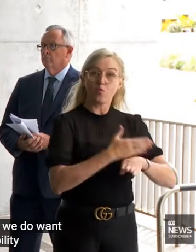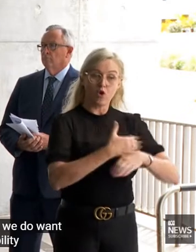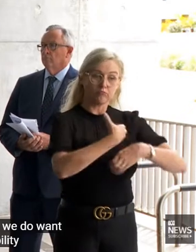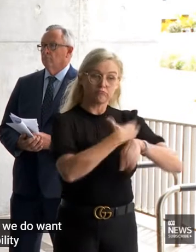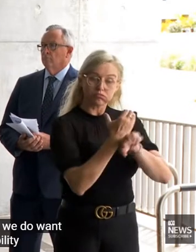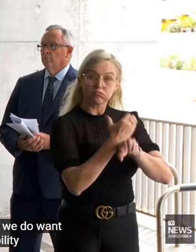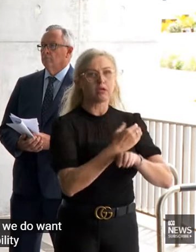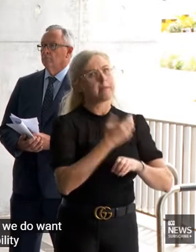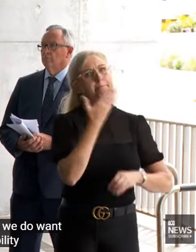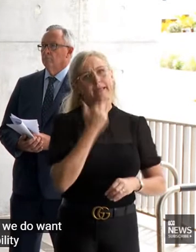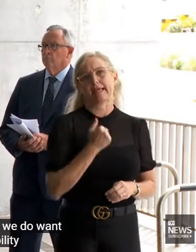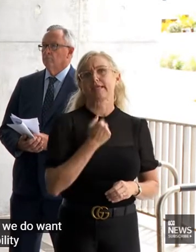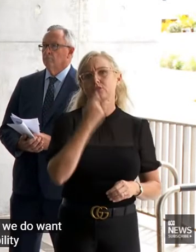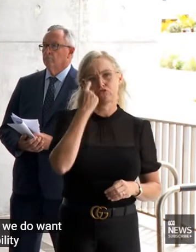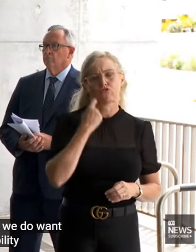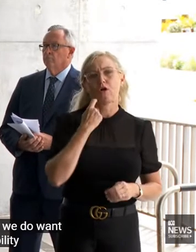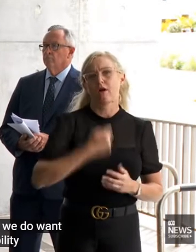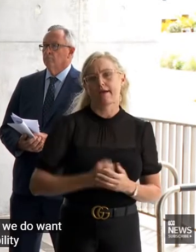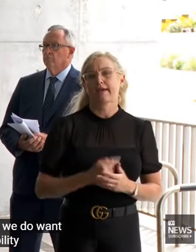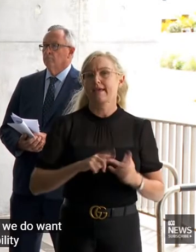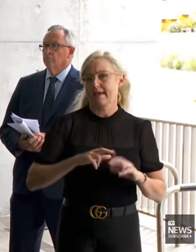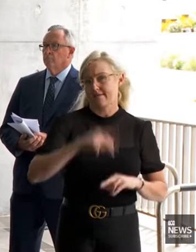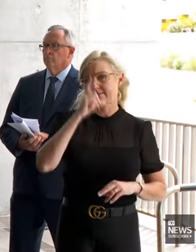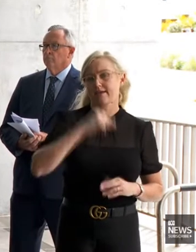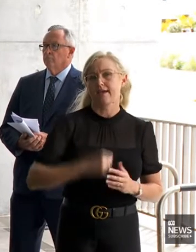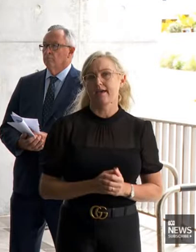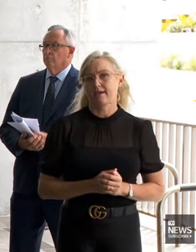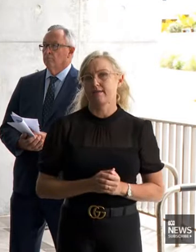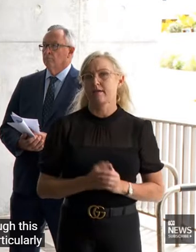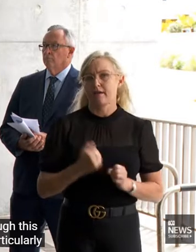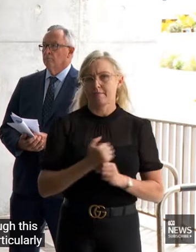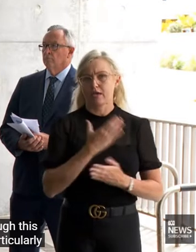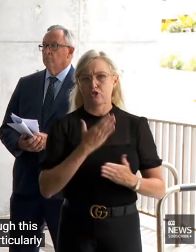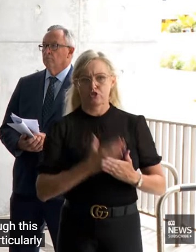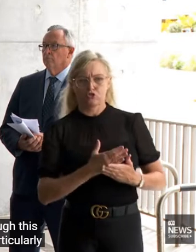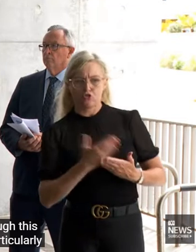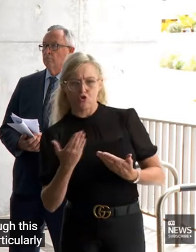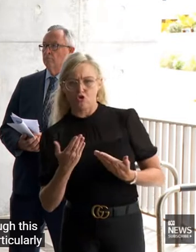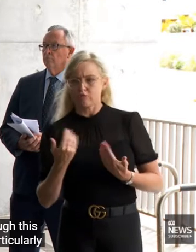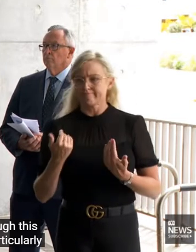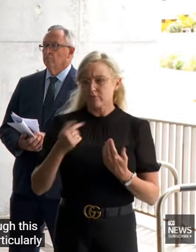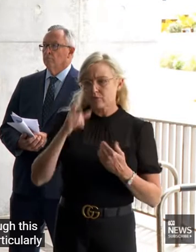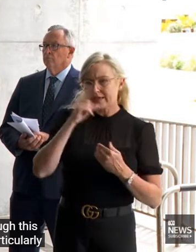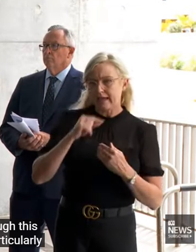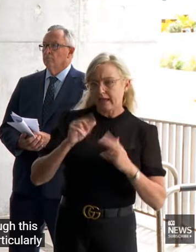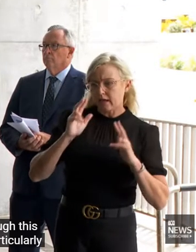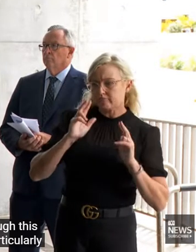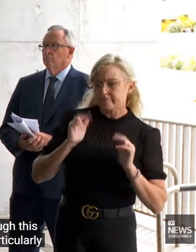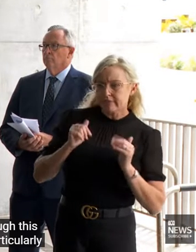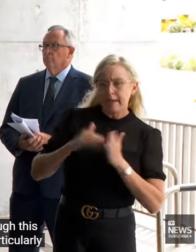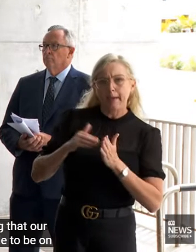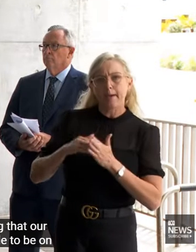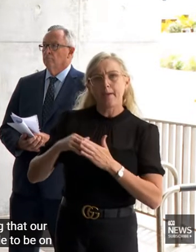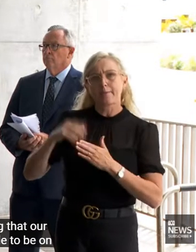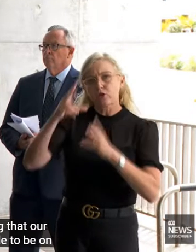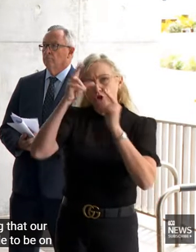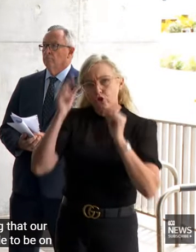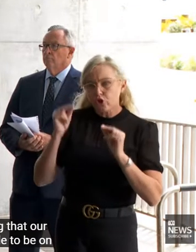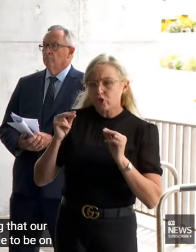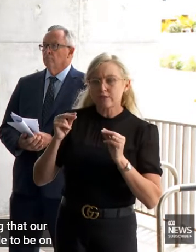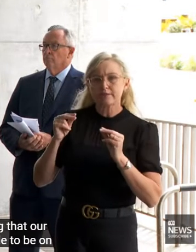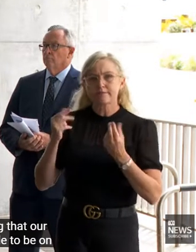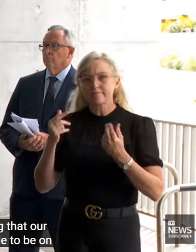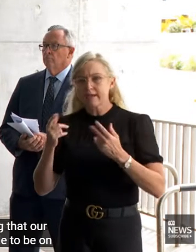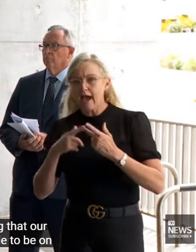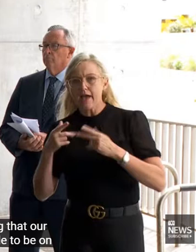get through this period of time, and particularly in relation to ensuring that our health workers are able to be on the job and provide that care and